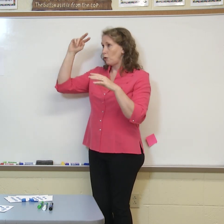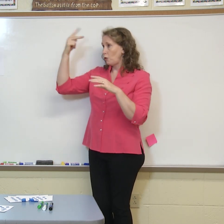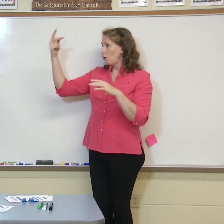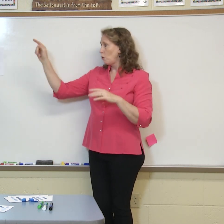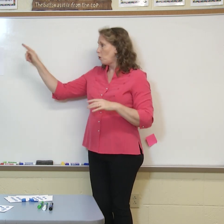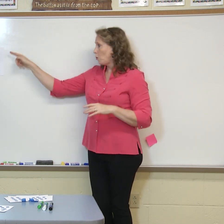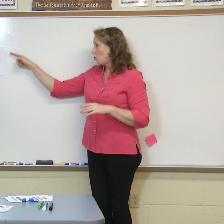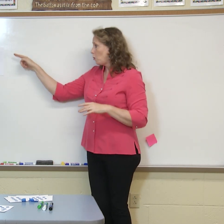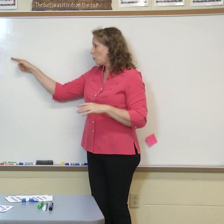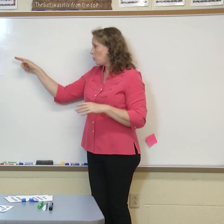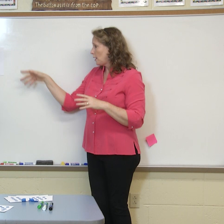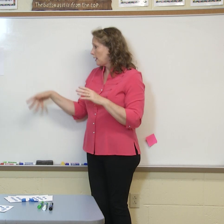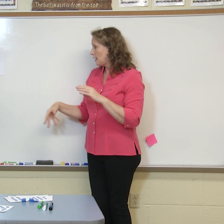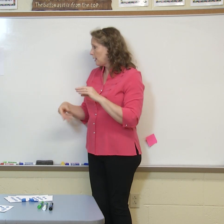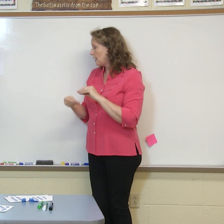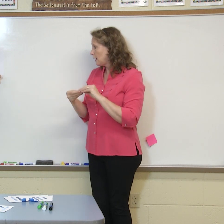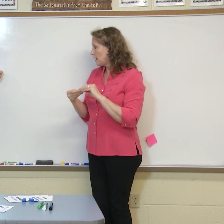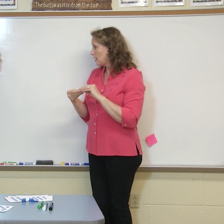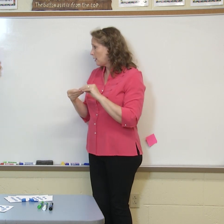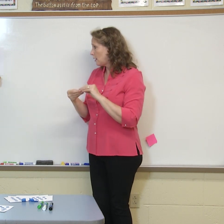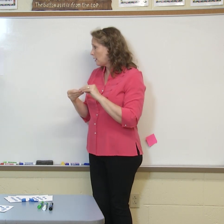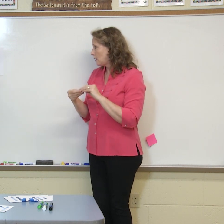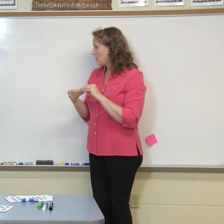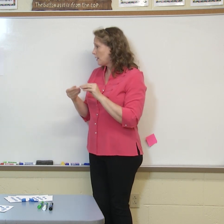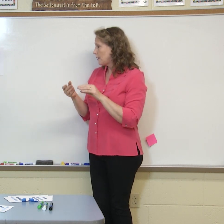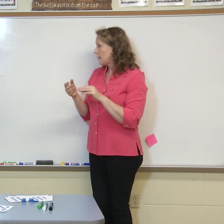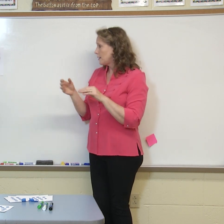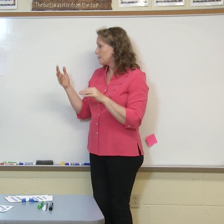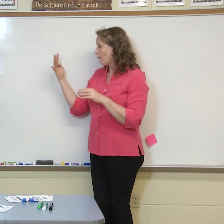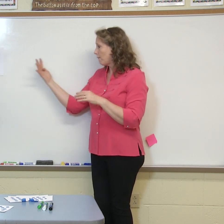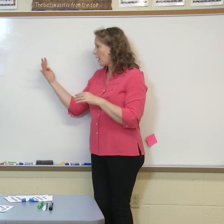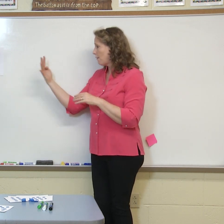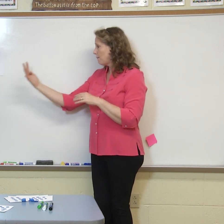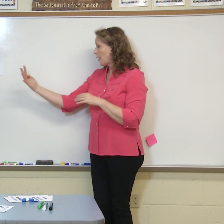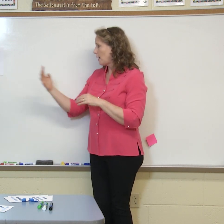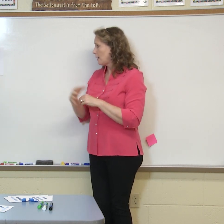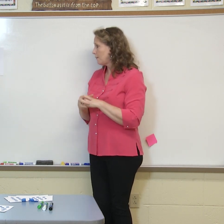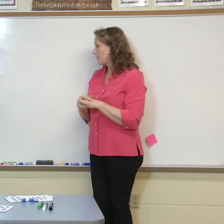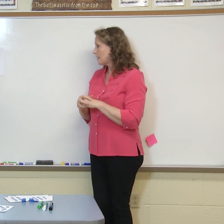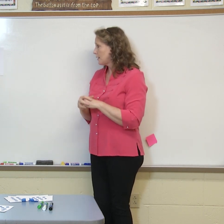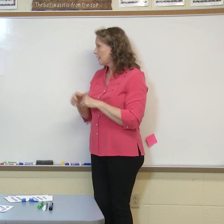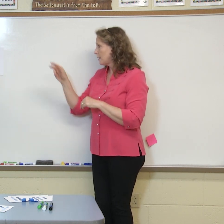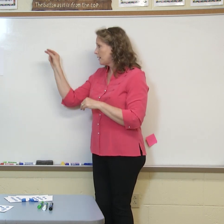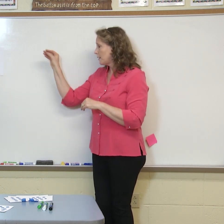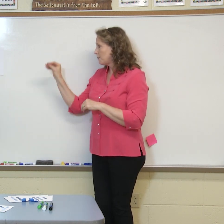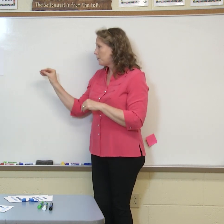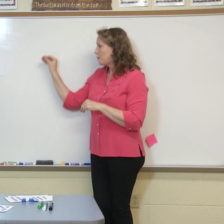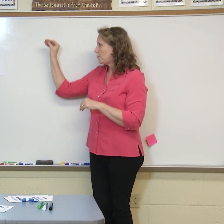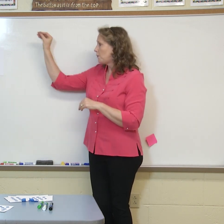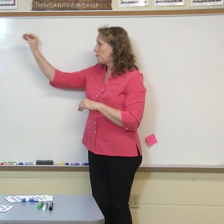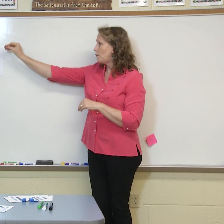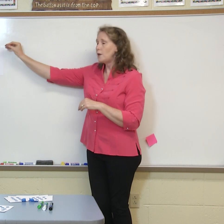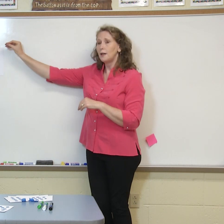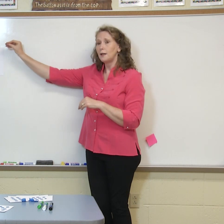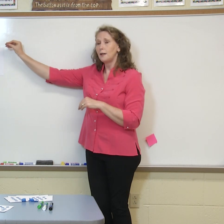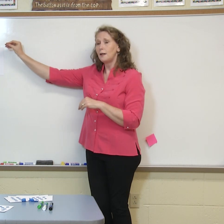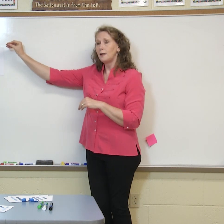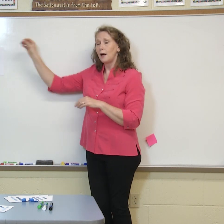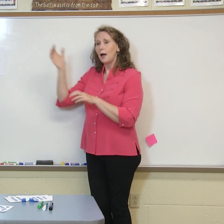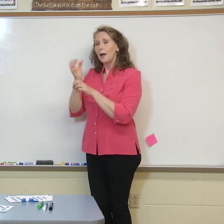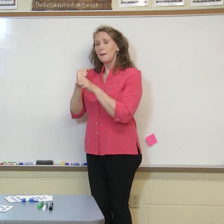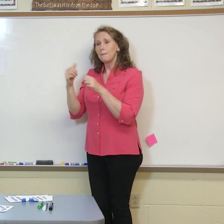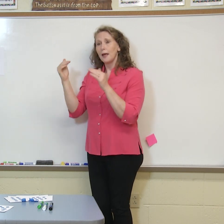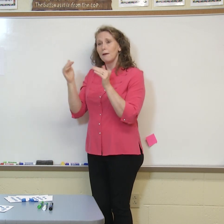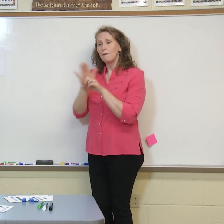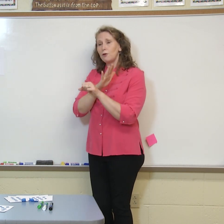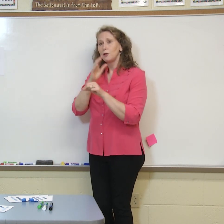dots that make it more than 5 in this row. You could grab these 2 dots and you could drag them up here and make a